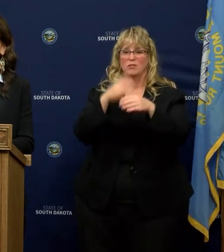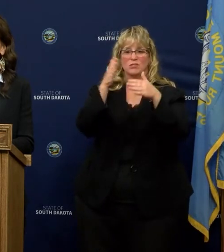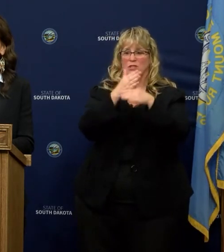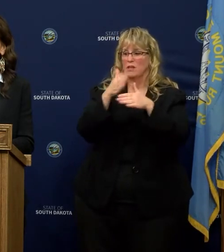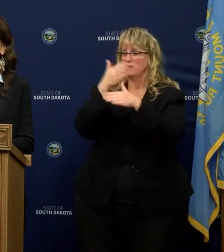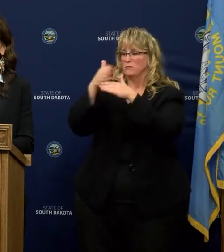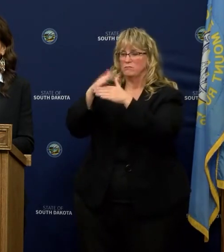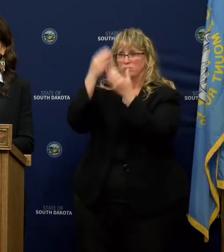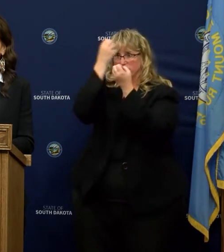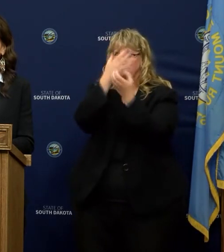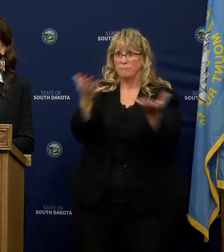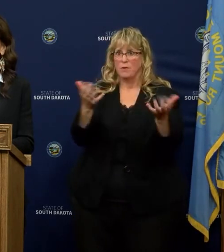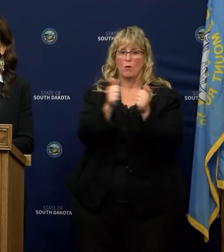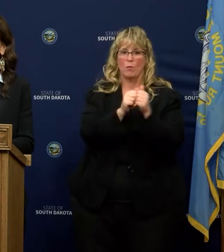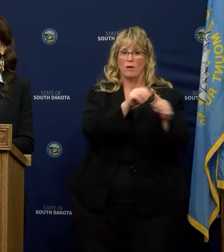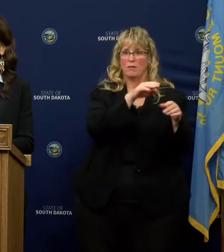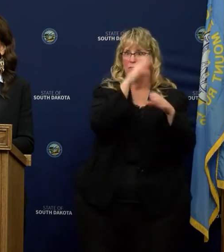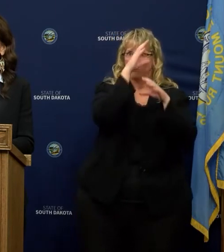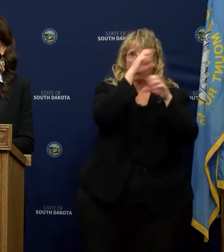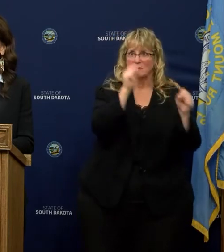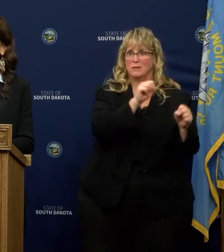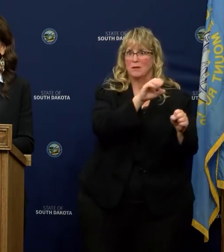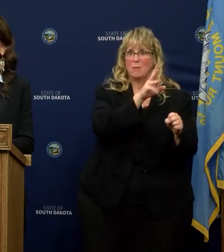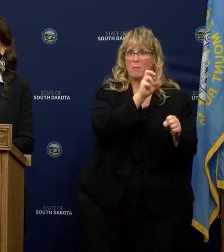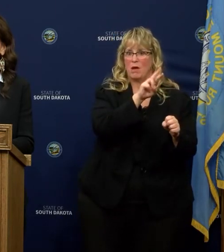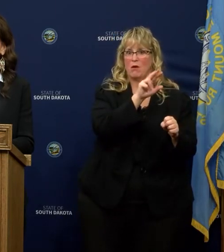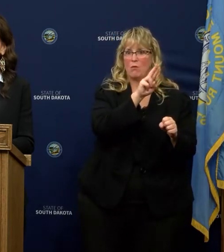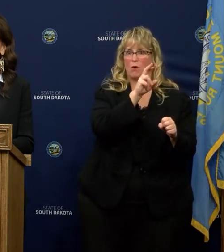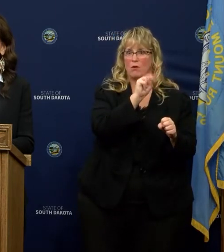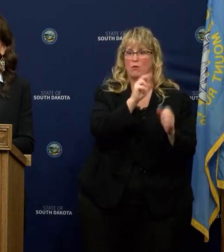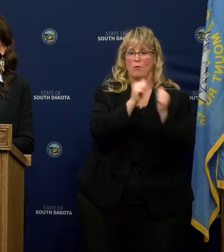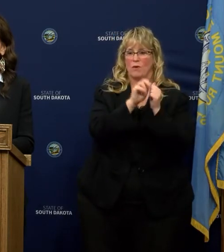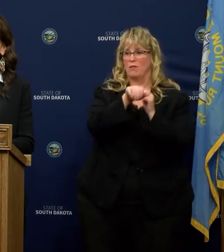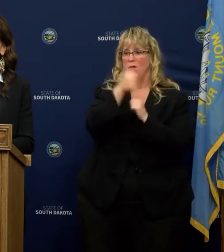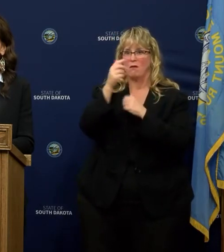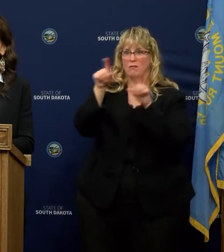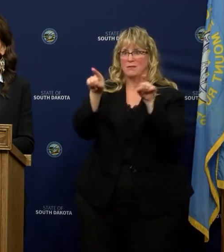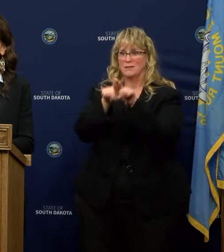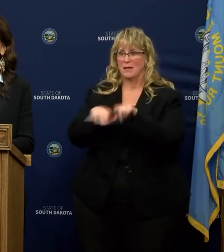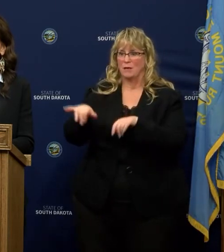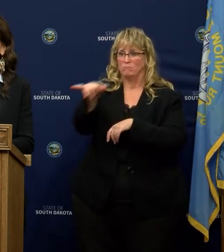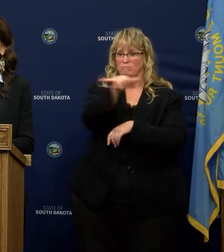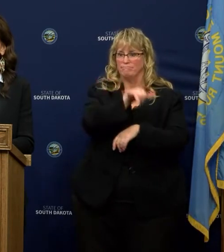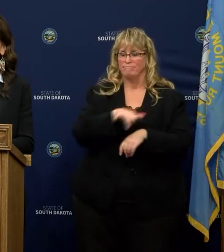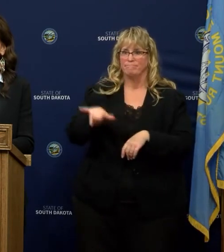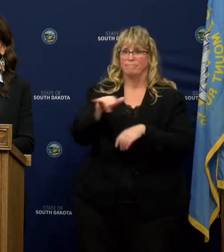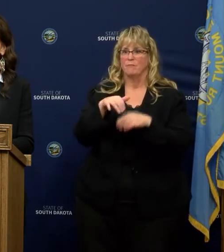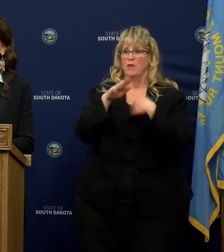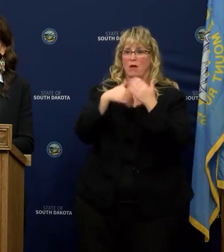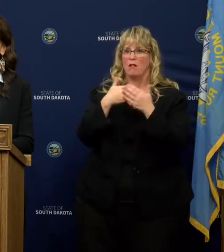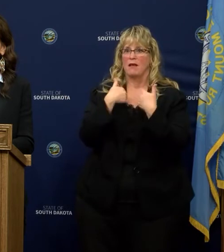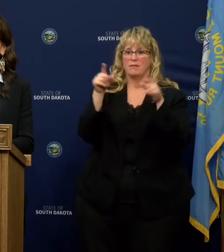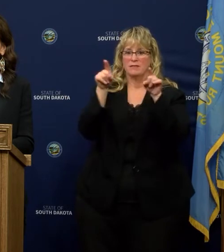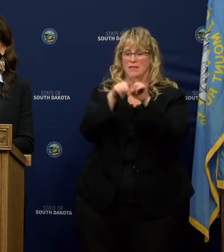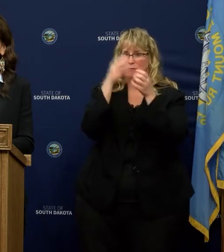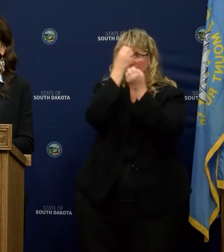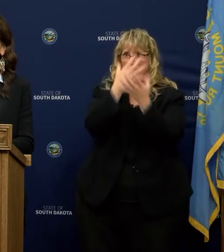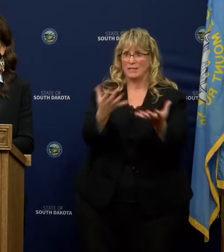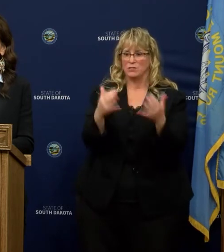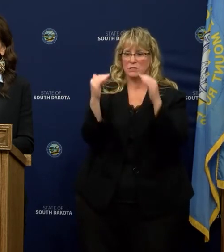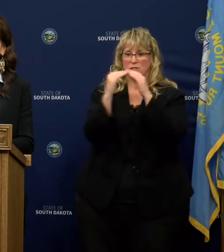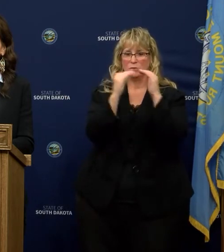with President Bear Runner that he does with every other tribal chairman. All opportunities are given to every single chairman and president of our